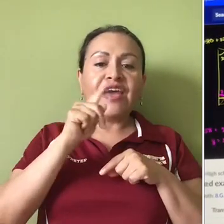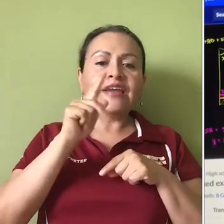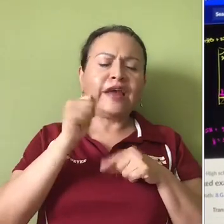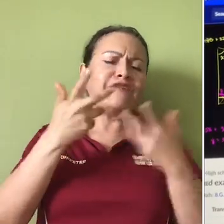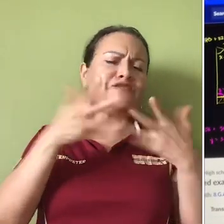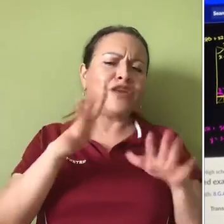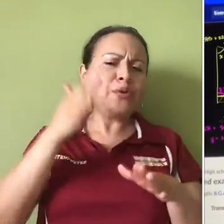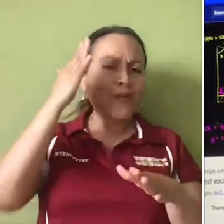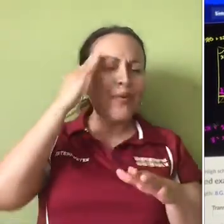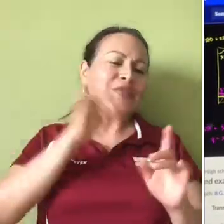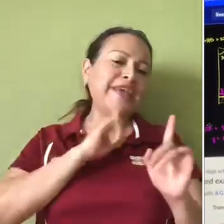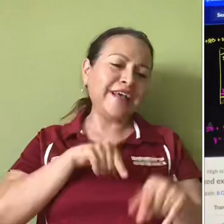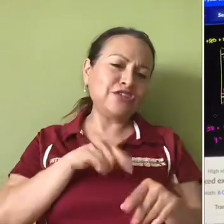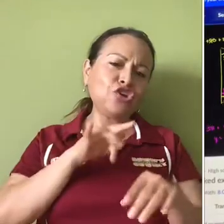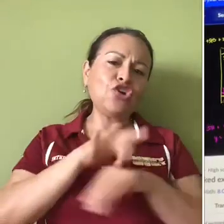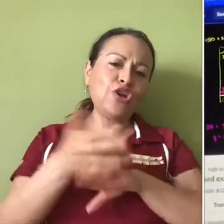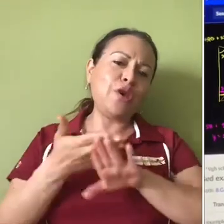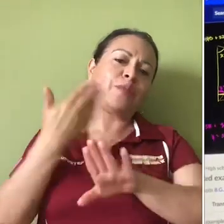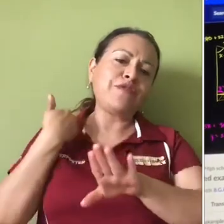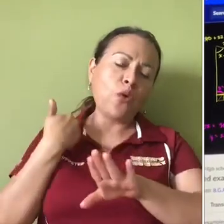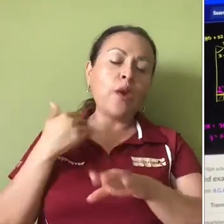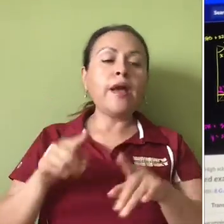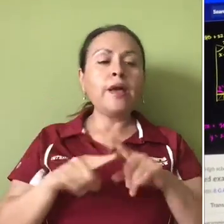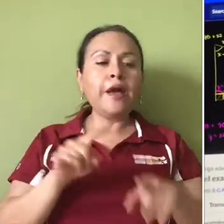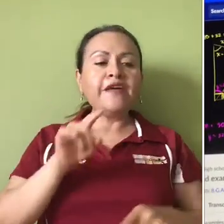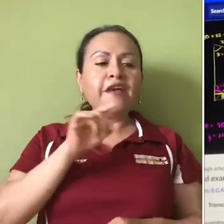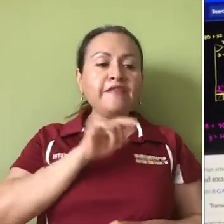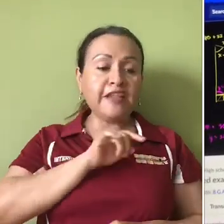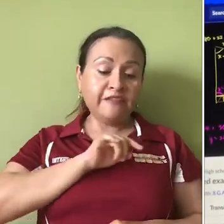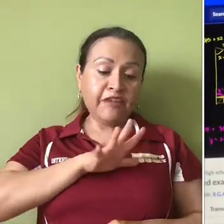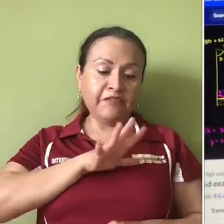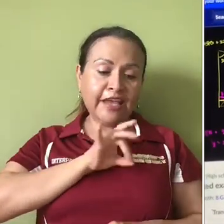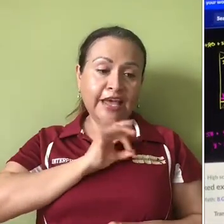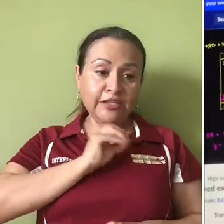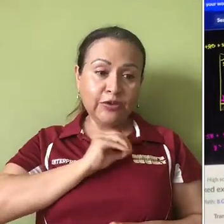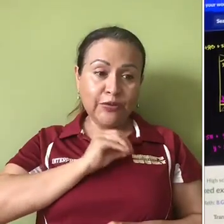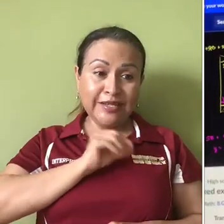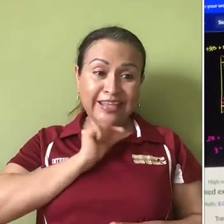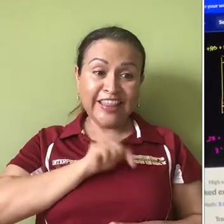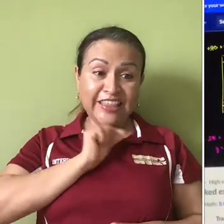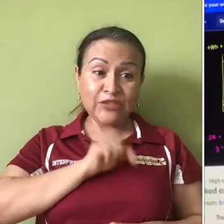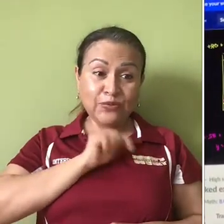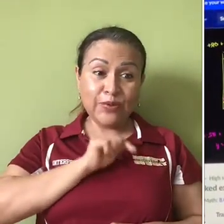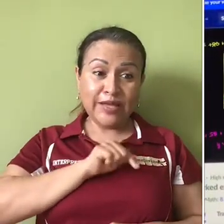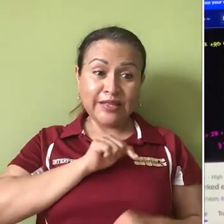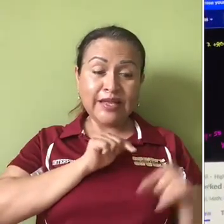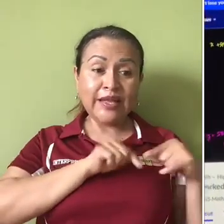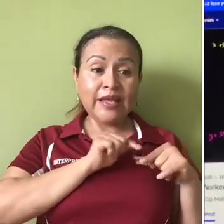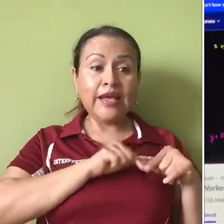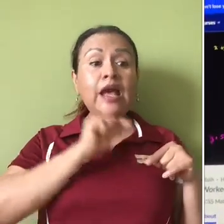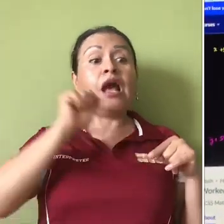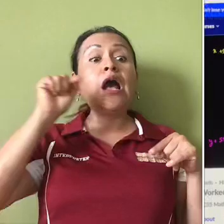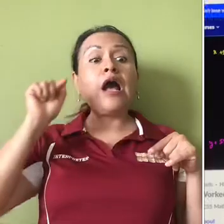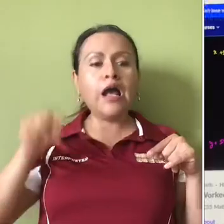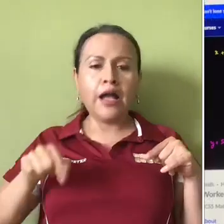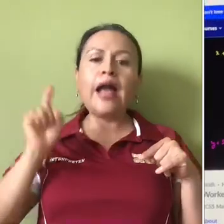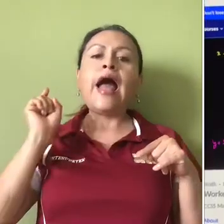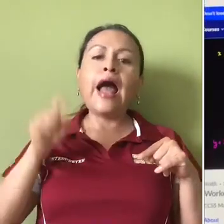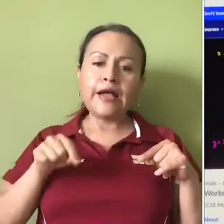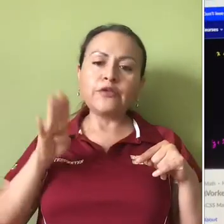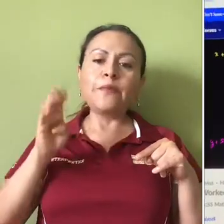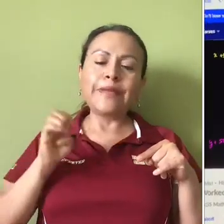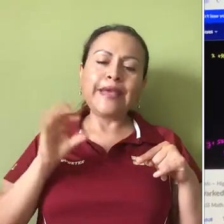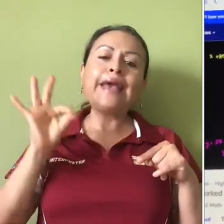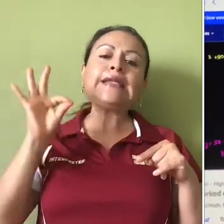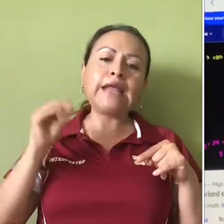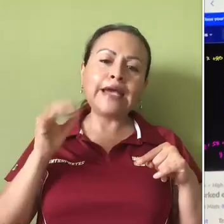out earlier in this video. Well, if this z is 58 degrees, if this angle over here is 90, then this one over here is also going to be 90